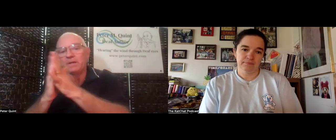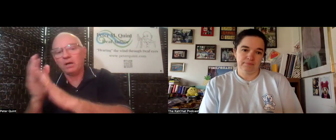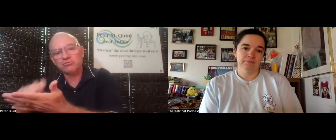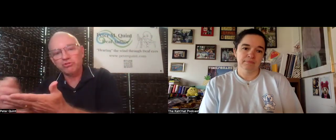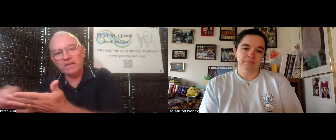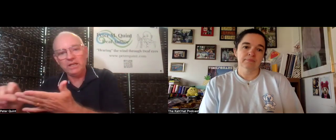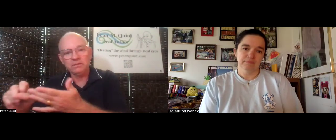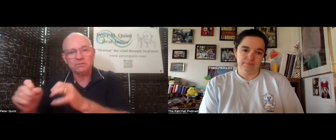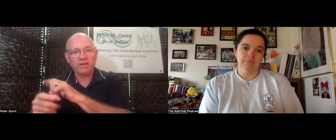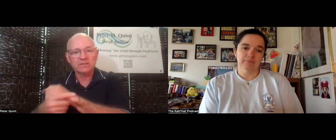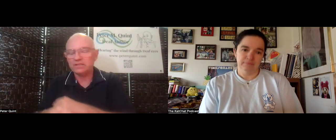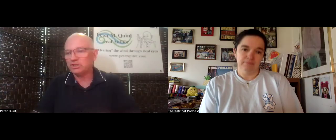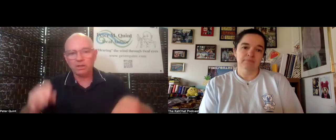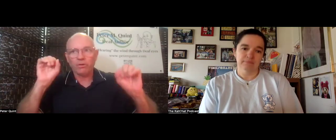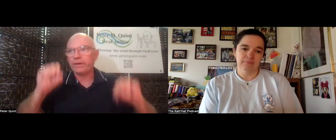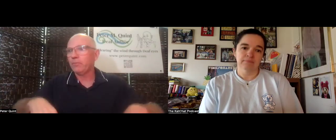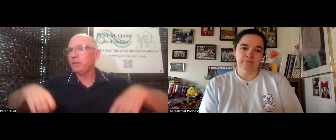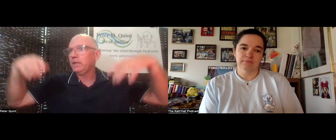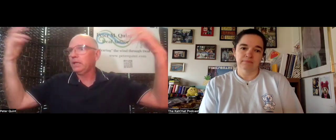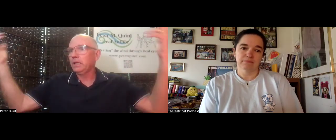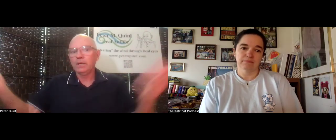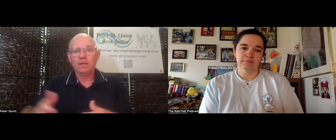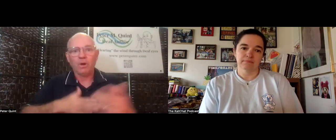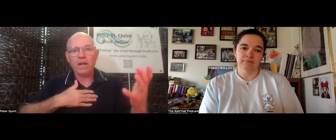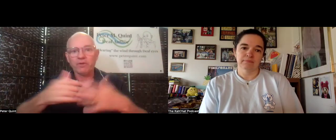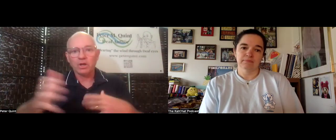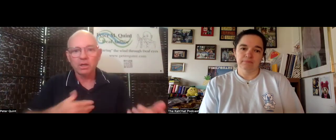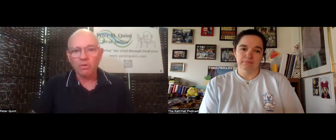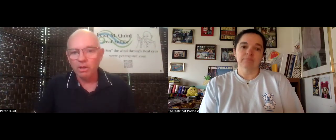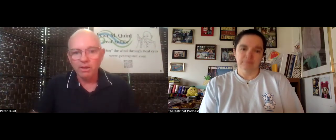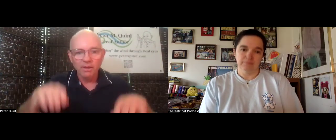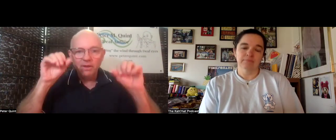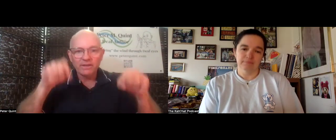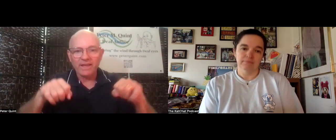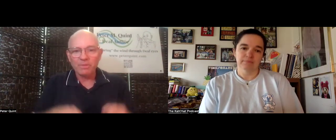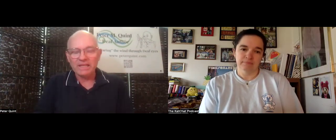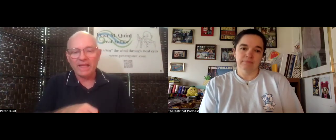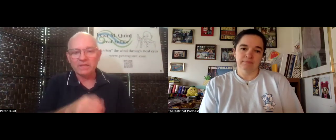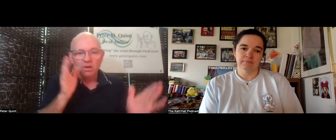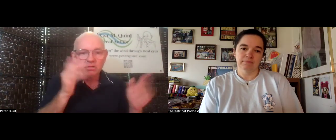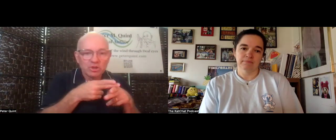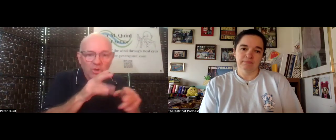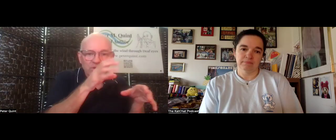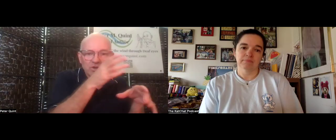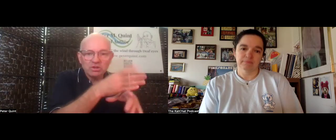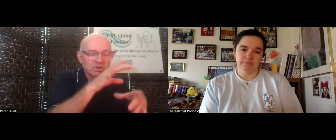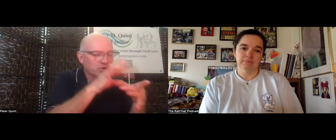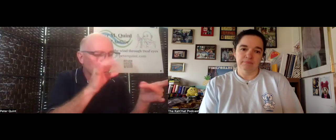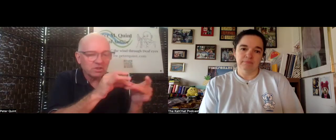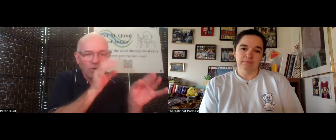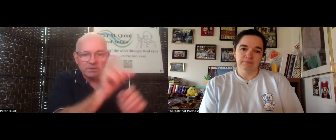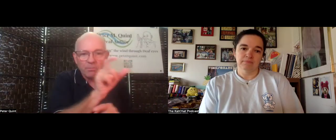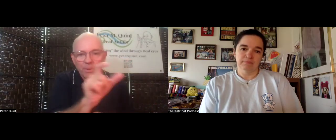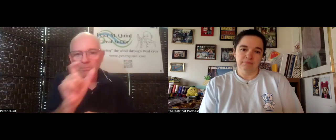Stein becomes written translation, or it can be whatever. Can be like